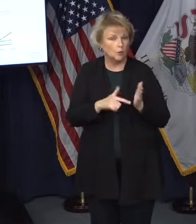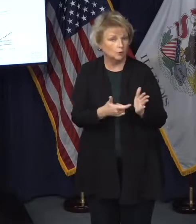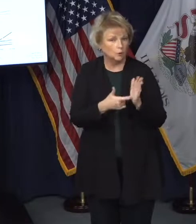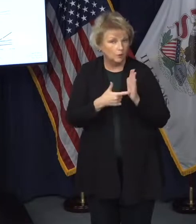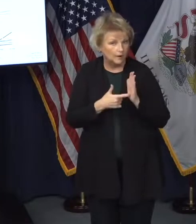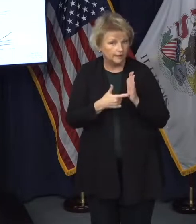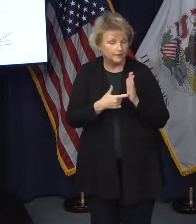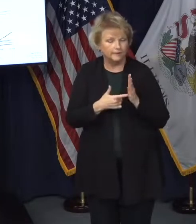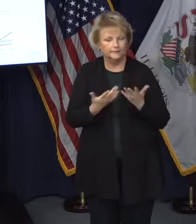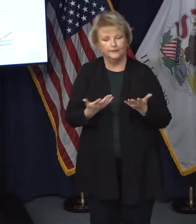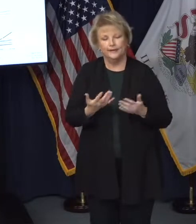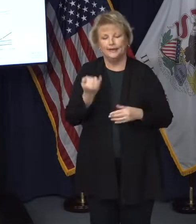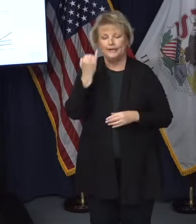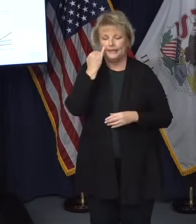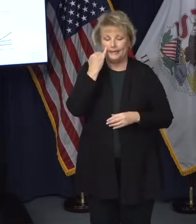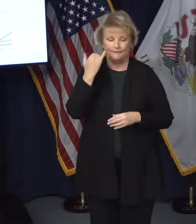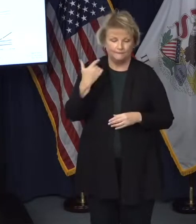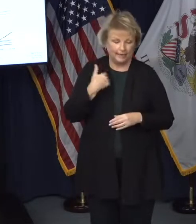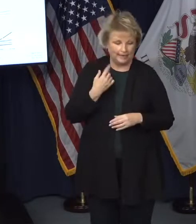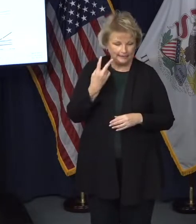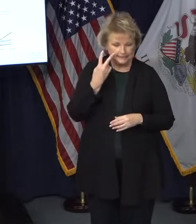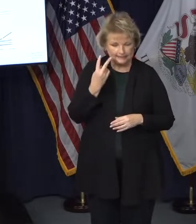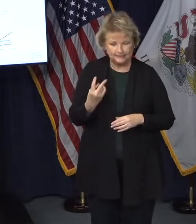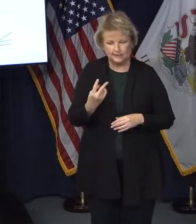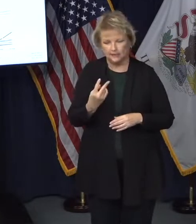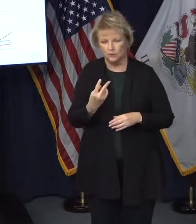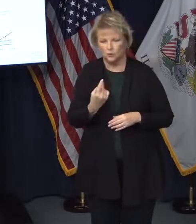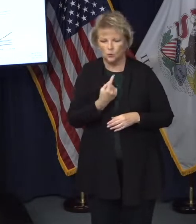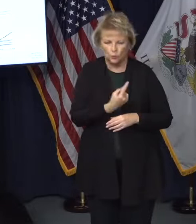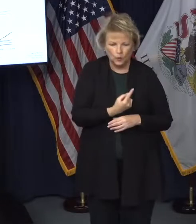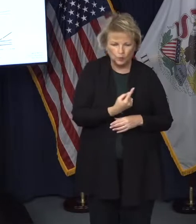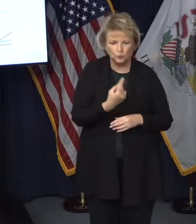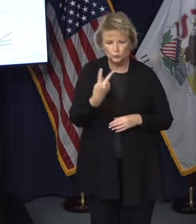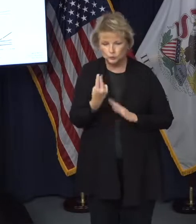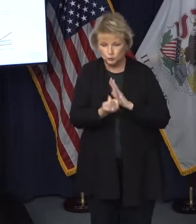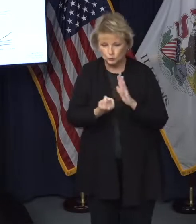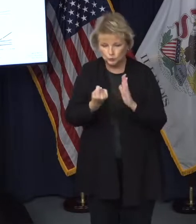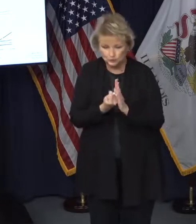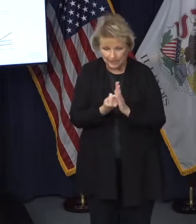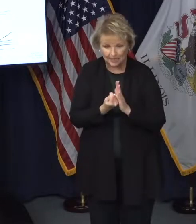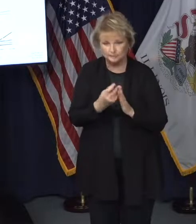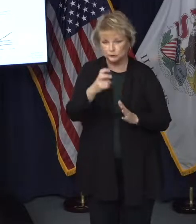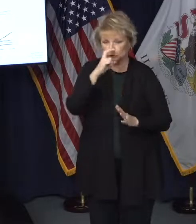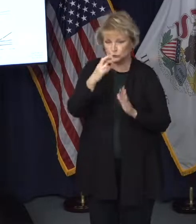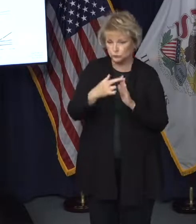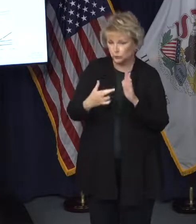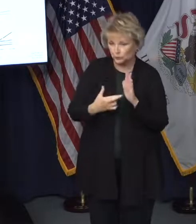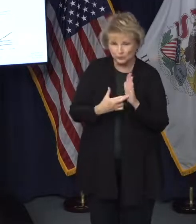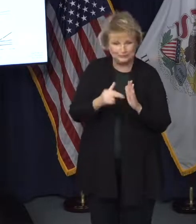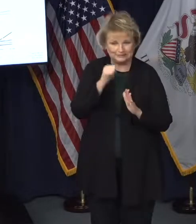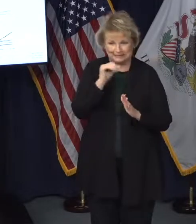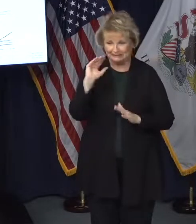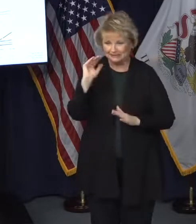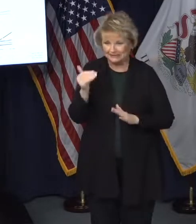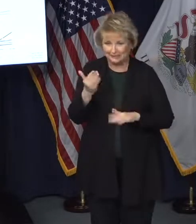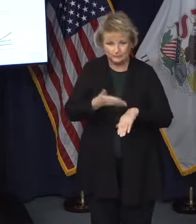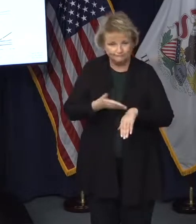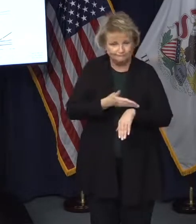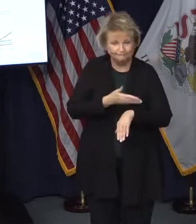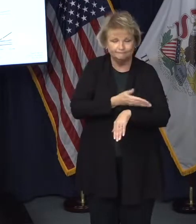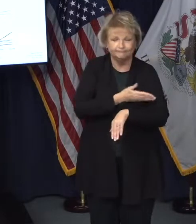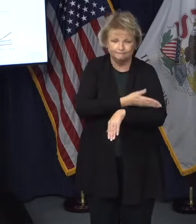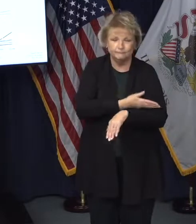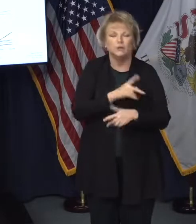will be if we get through at least 1 and likely 2 incubation periods and we're not seeing any movement in the right